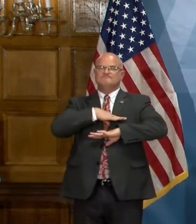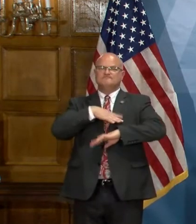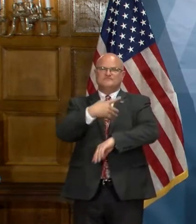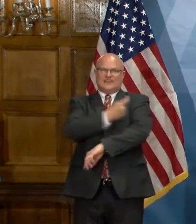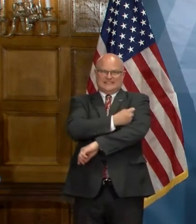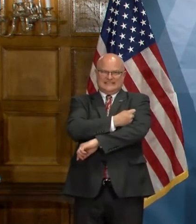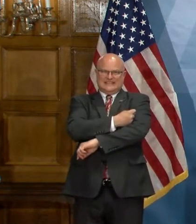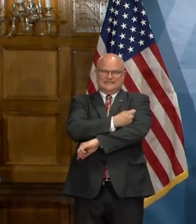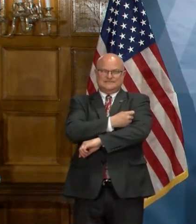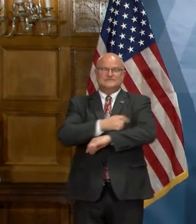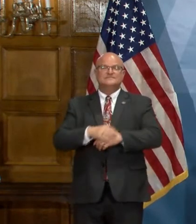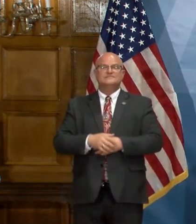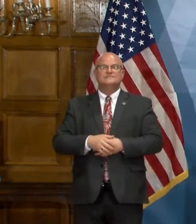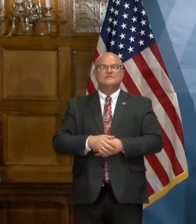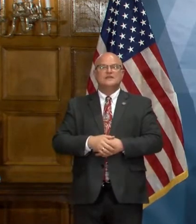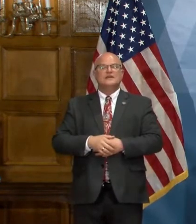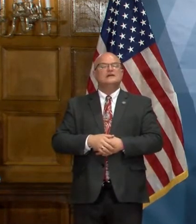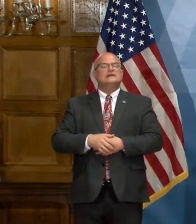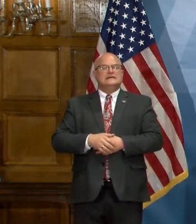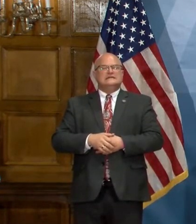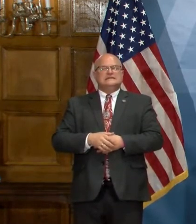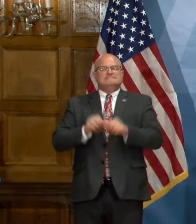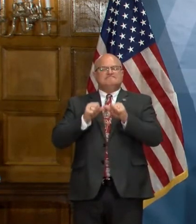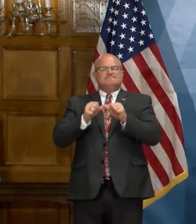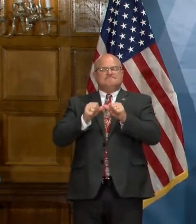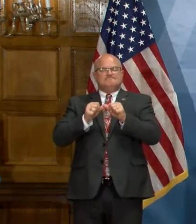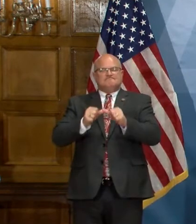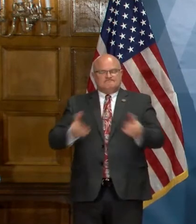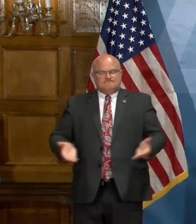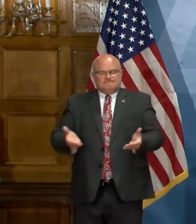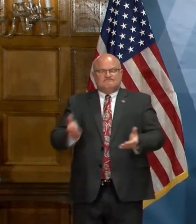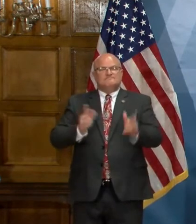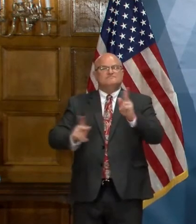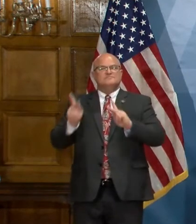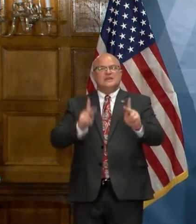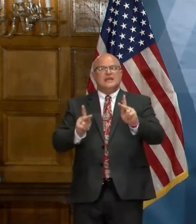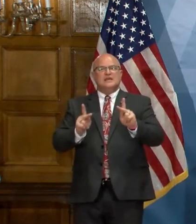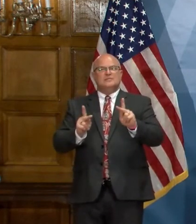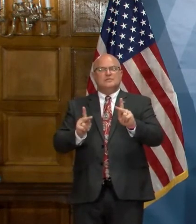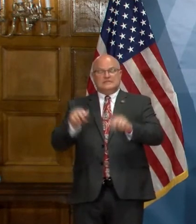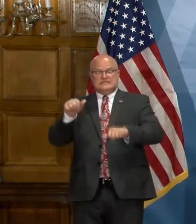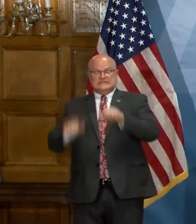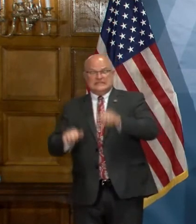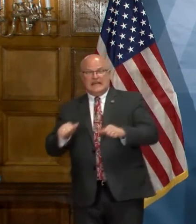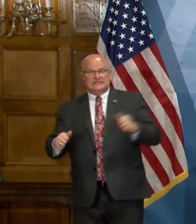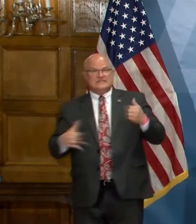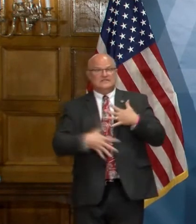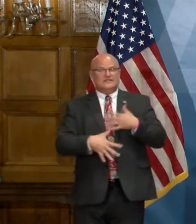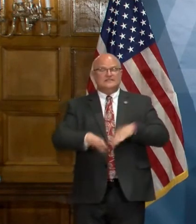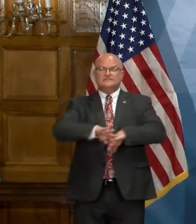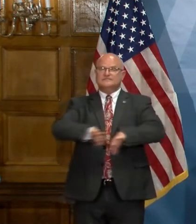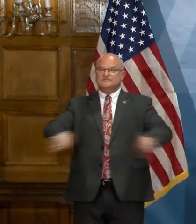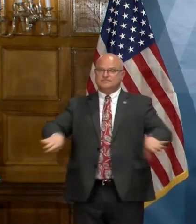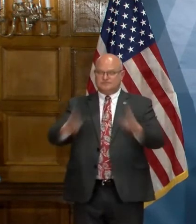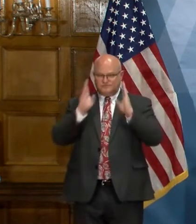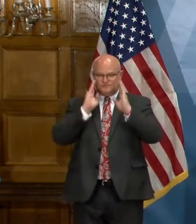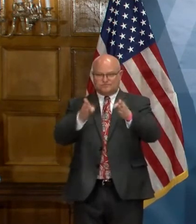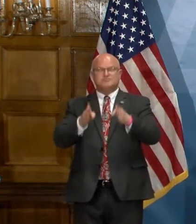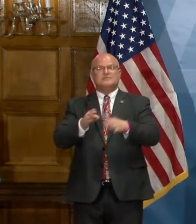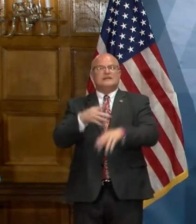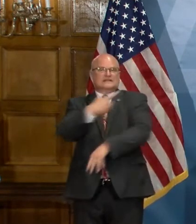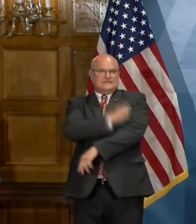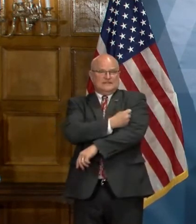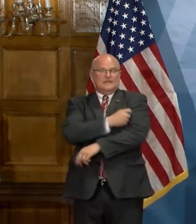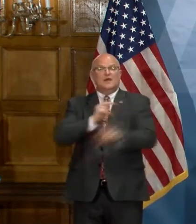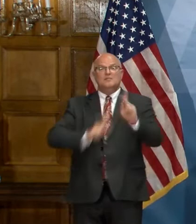vaccinated. We must continue to encourage people to overcome their doubts and their fears. For those of us who